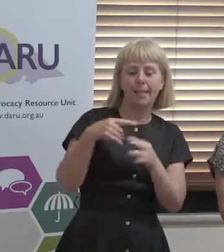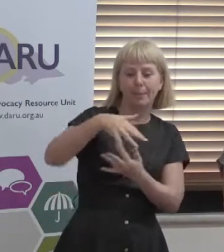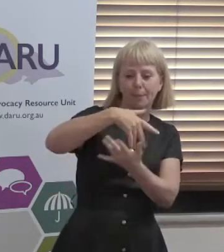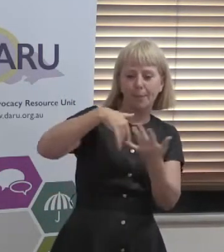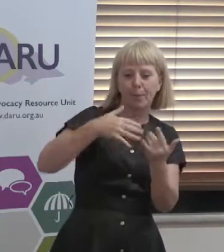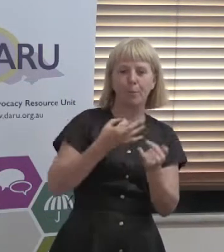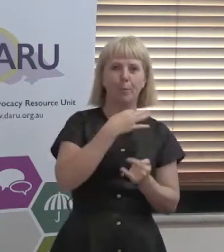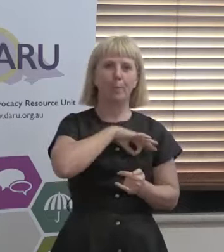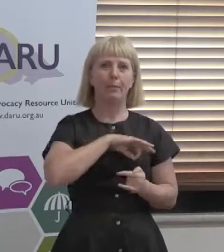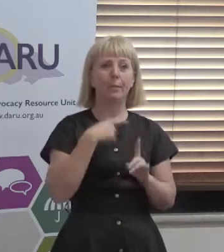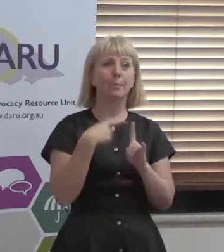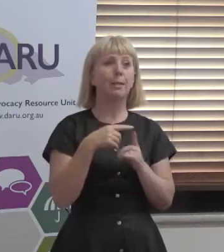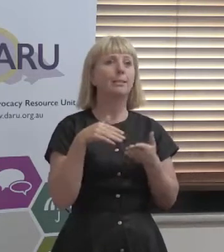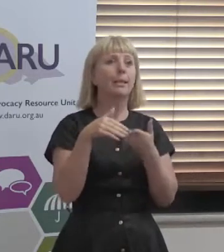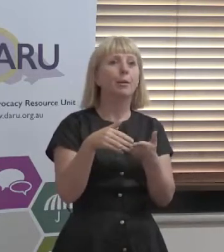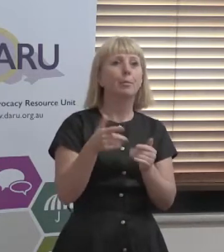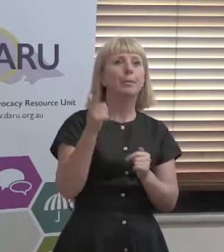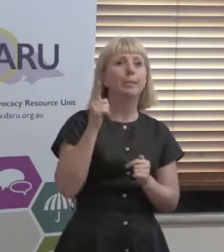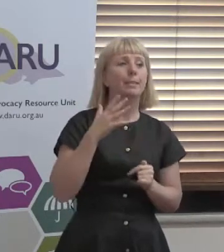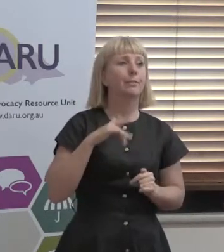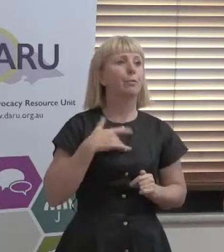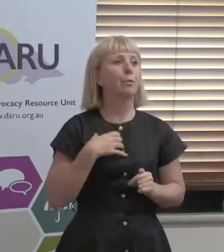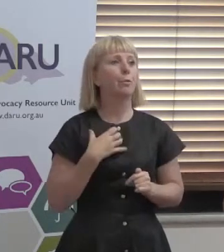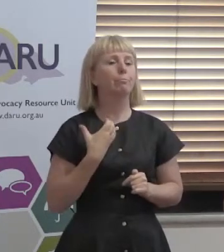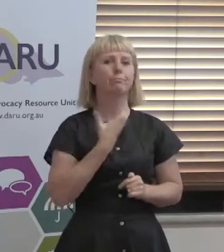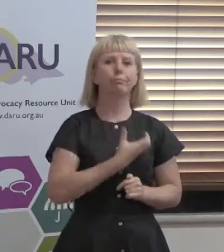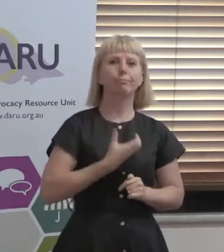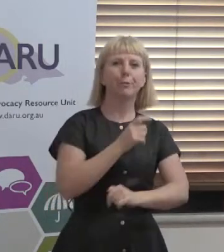more comfortable and confident to